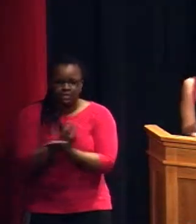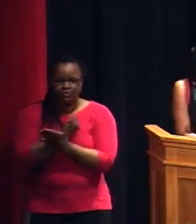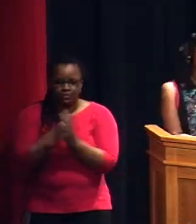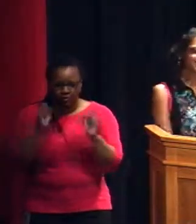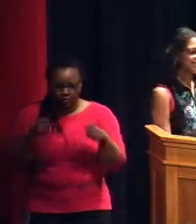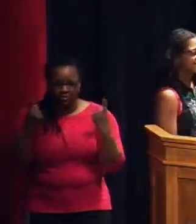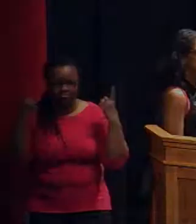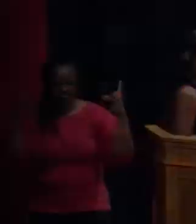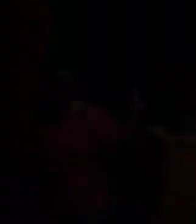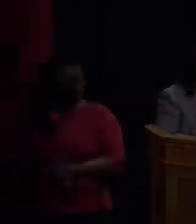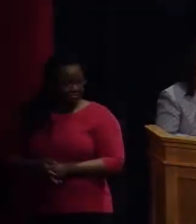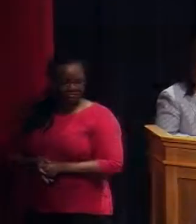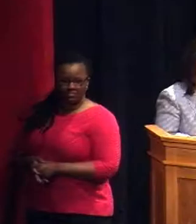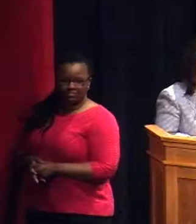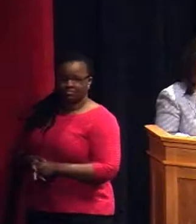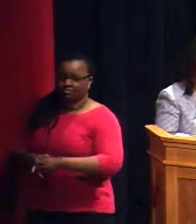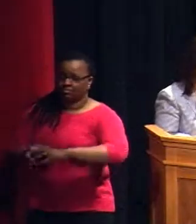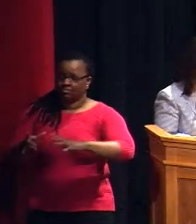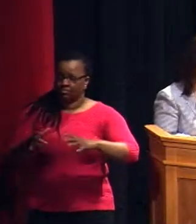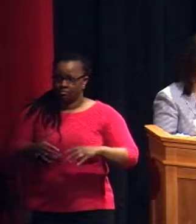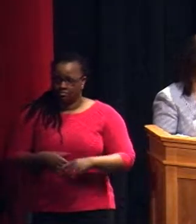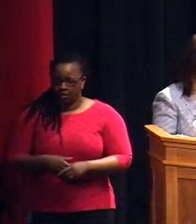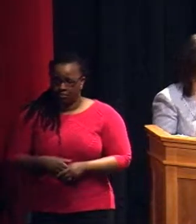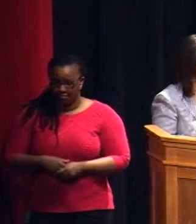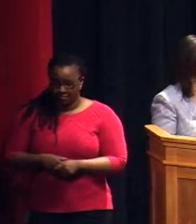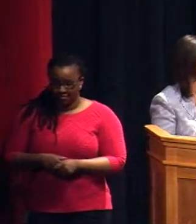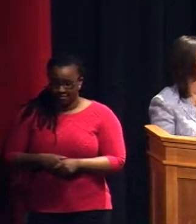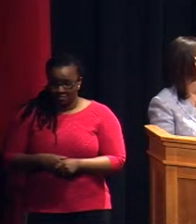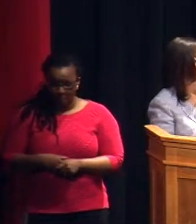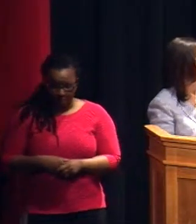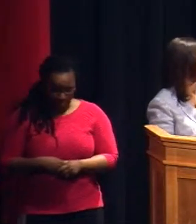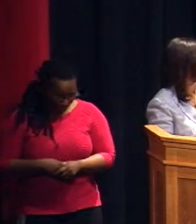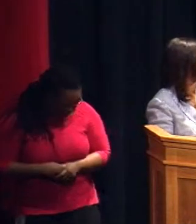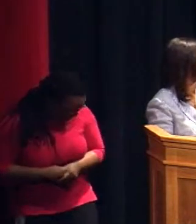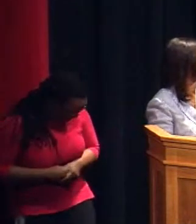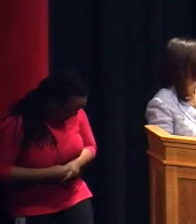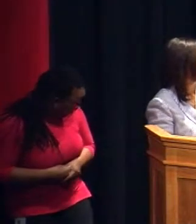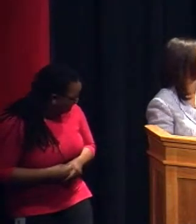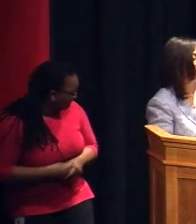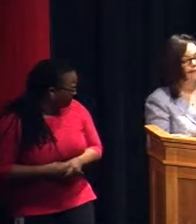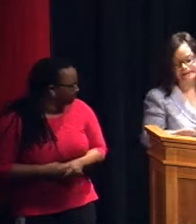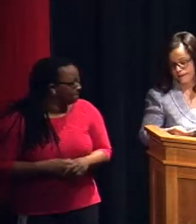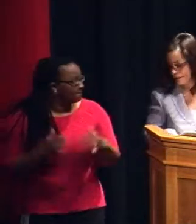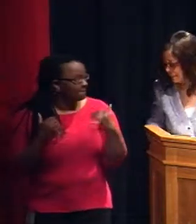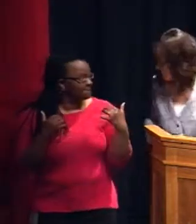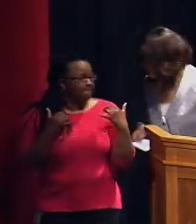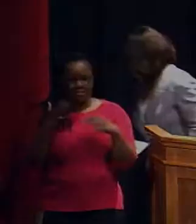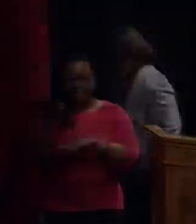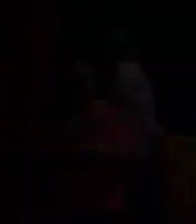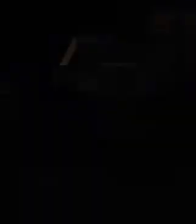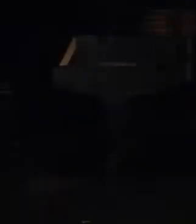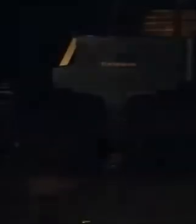you. At this time, we will hear from the beautiful songbird, Nia Dyke.